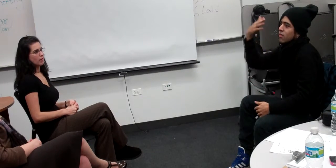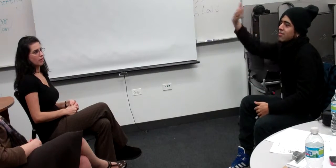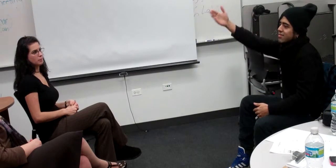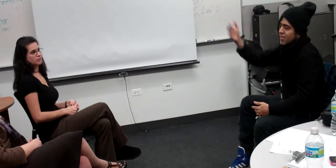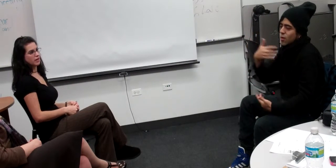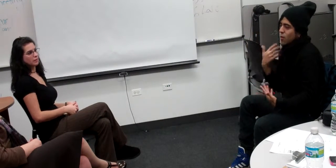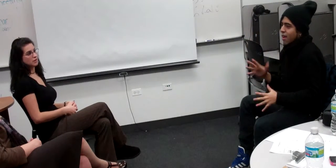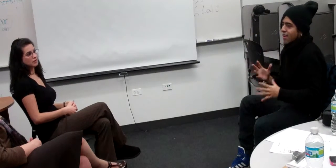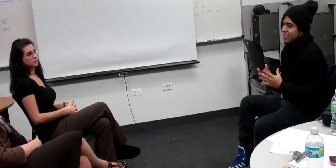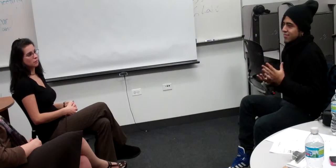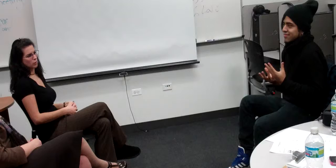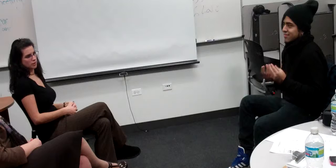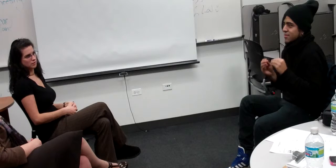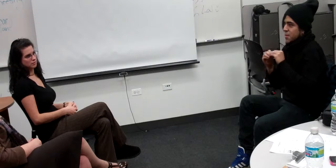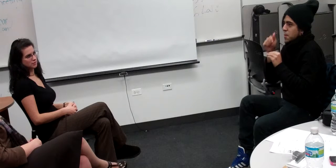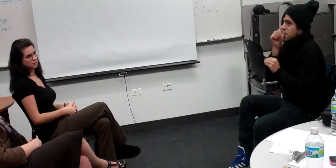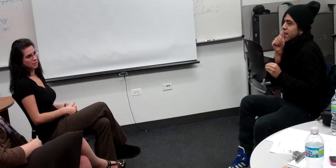I believe it happened this morning.